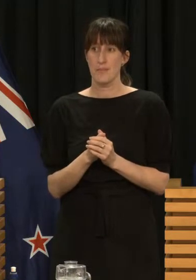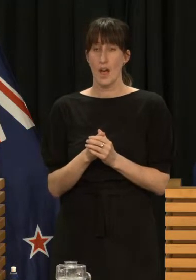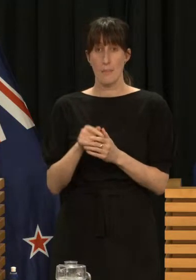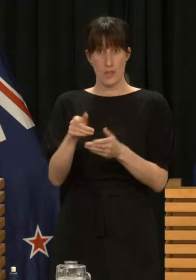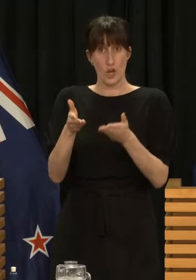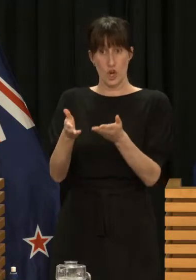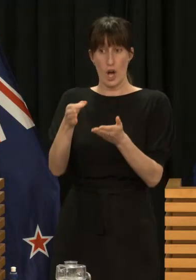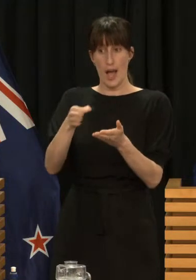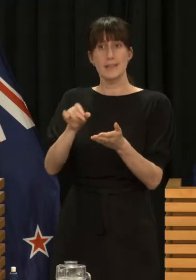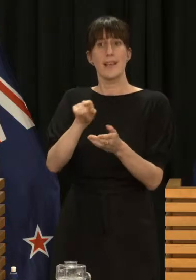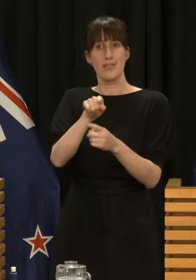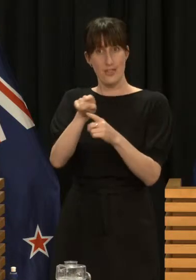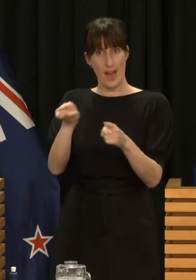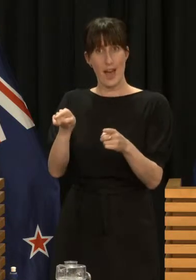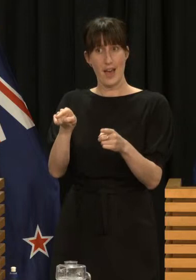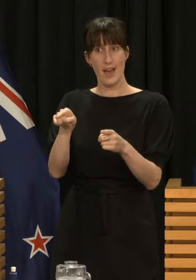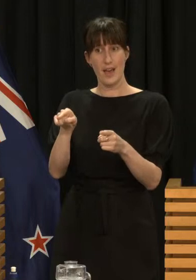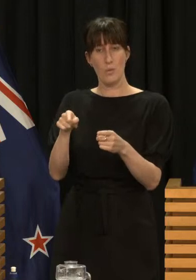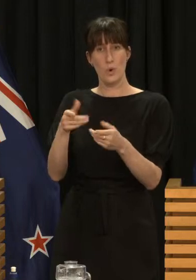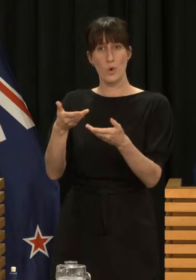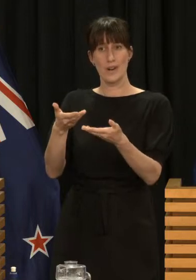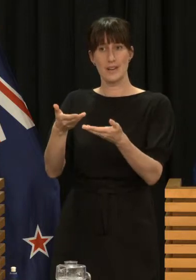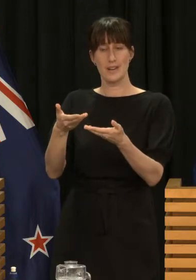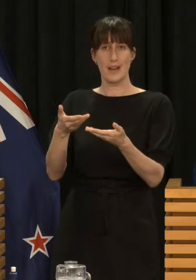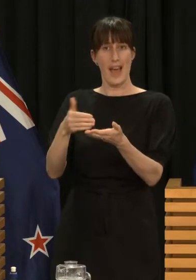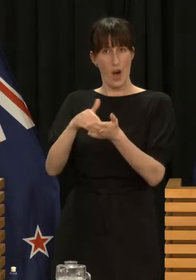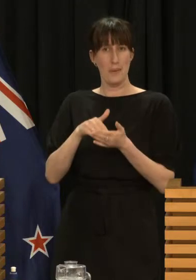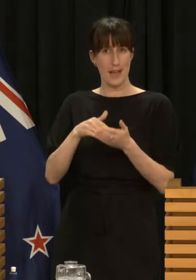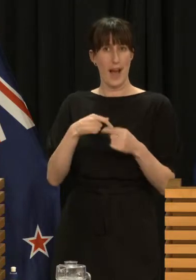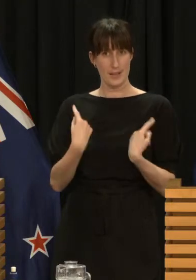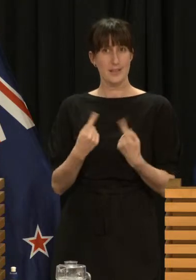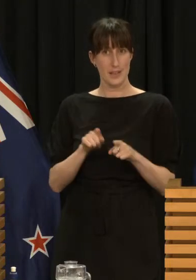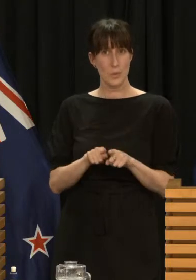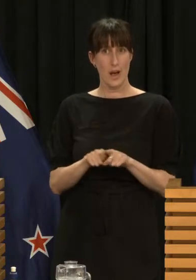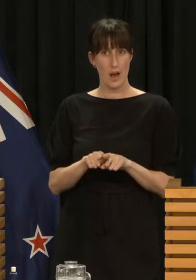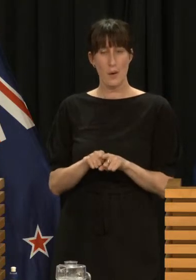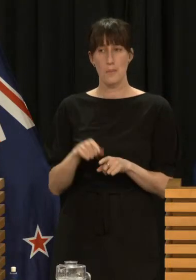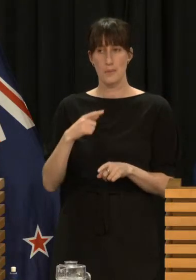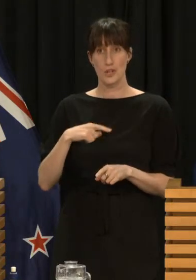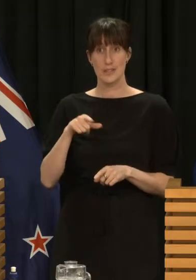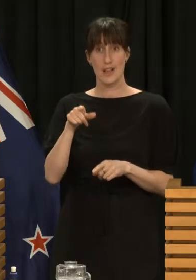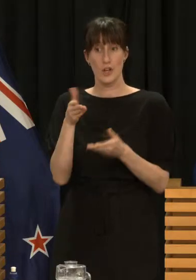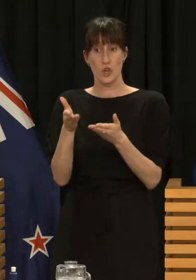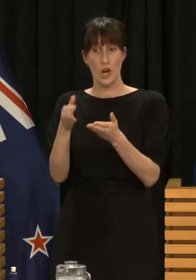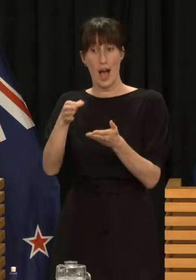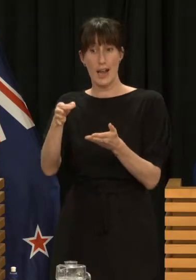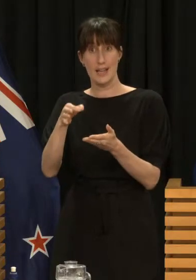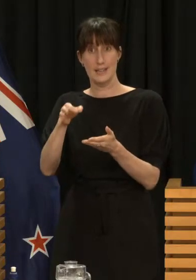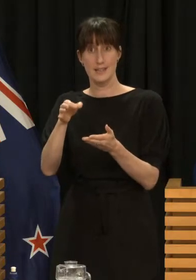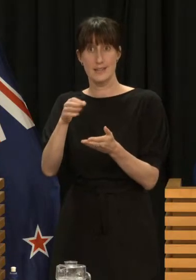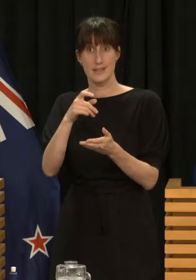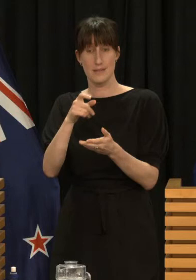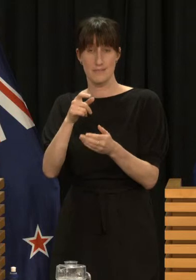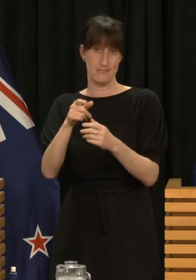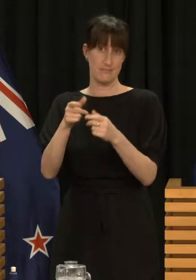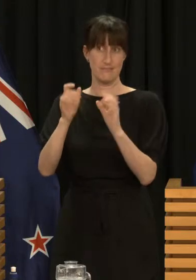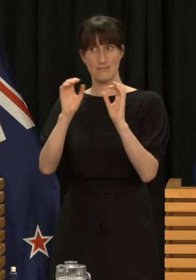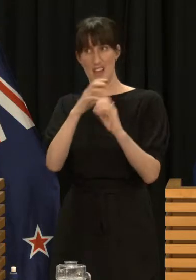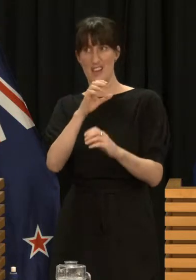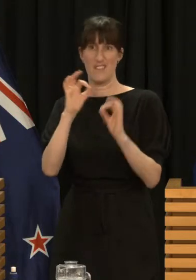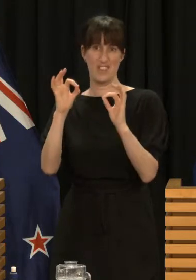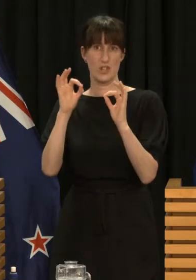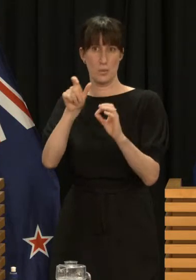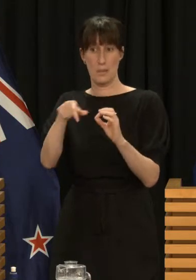where the Cooks have some people in New Zealand already, and who'll be looking closely and reporting back to the Cooks about the protections that we have in